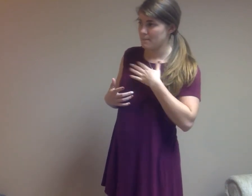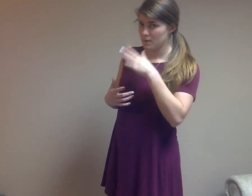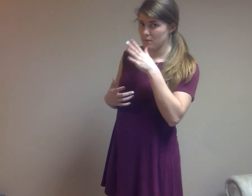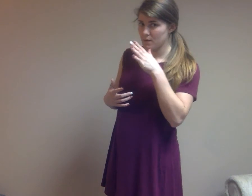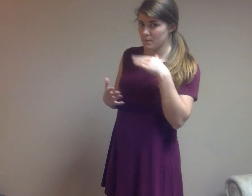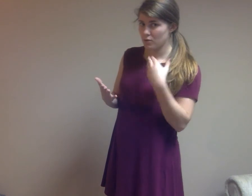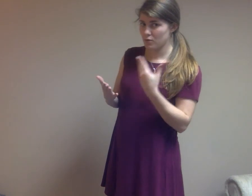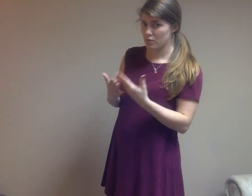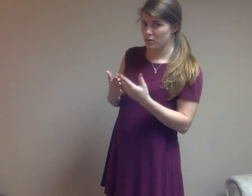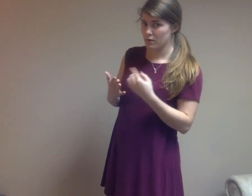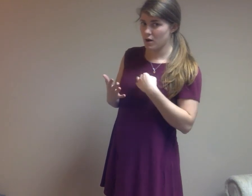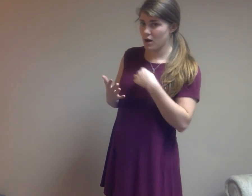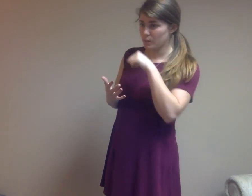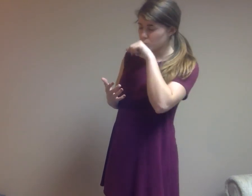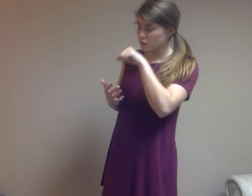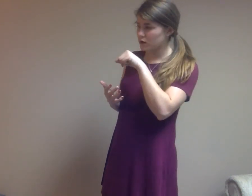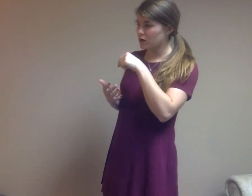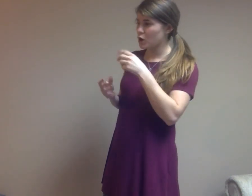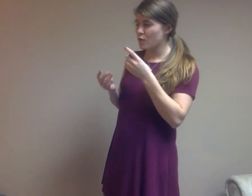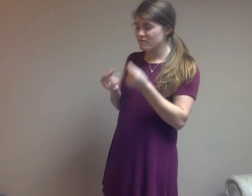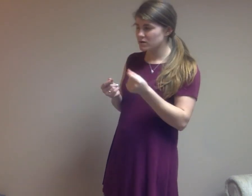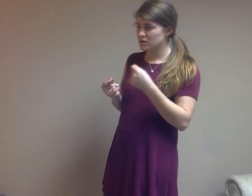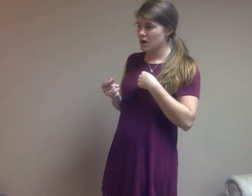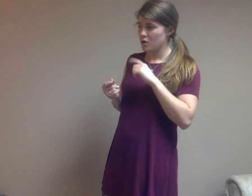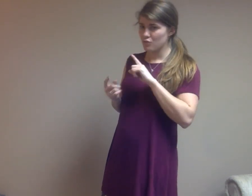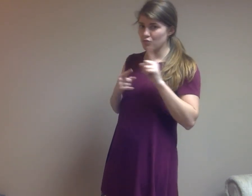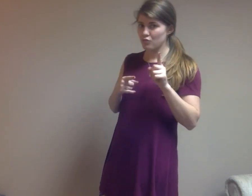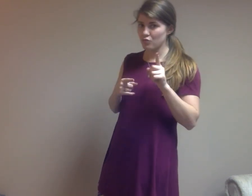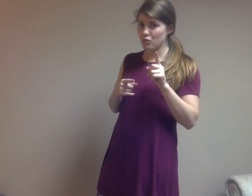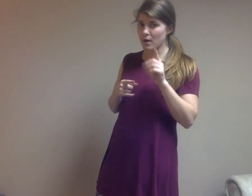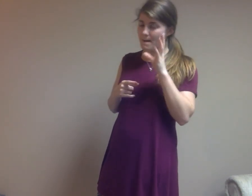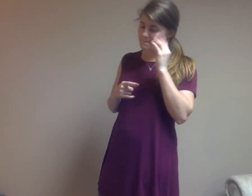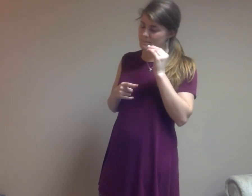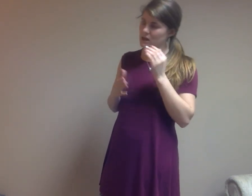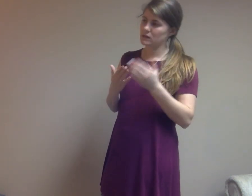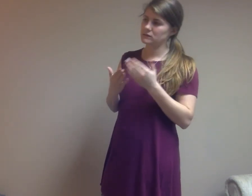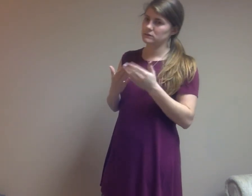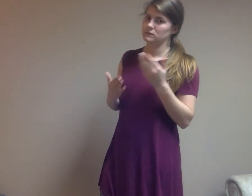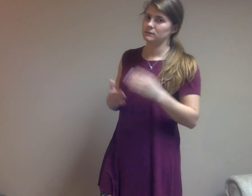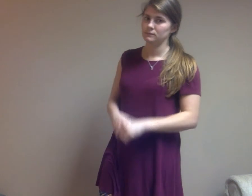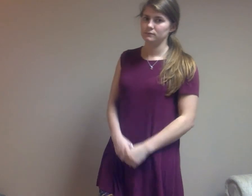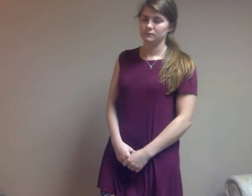that you're learning that the best thing is to just get it over and done with quite quickly? Yeah.